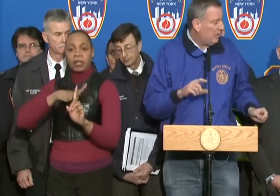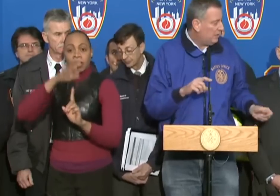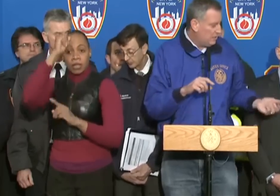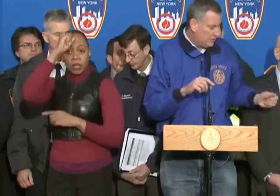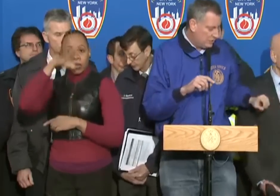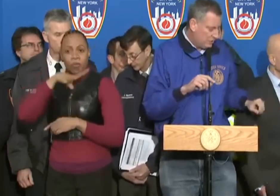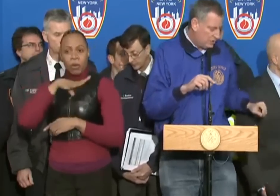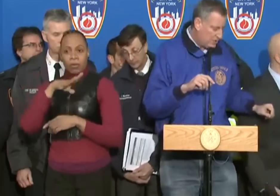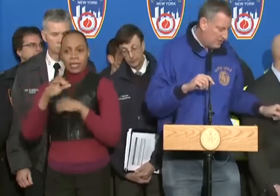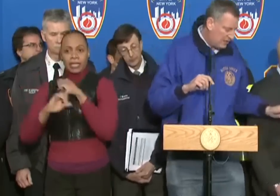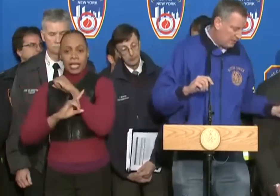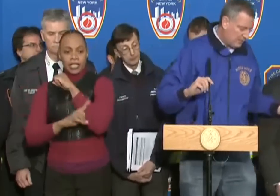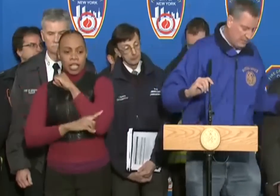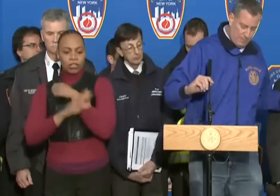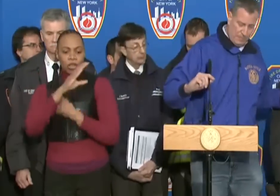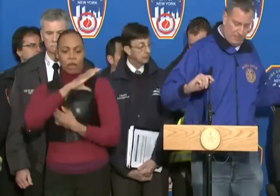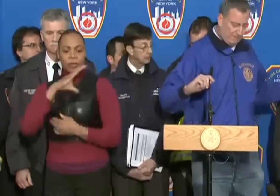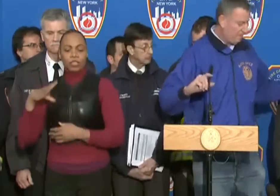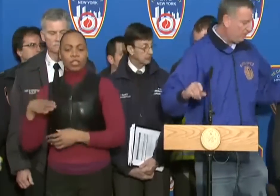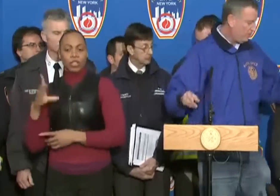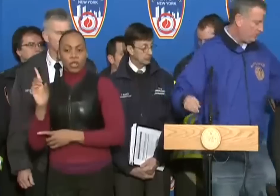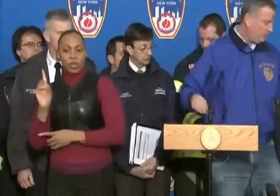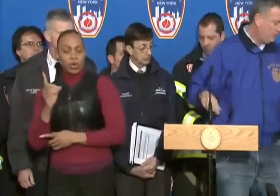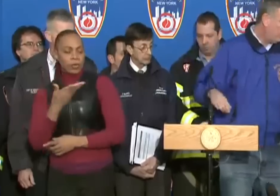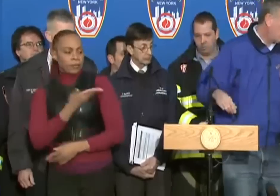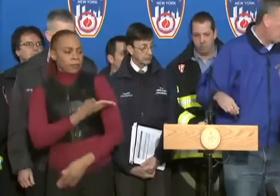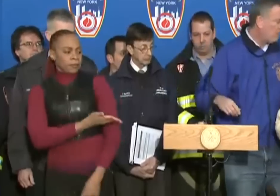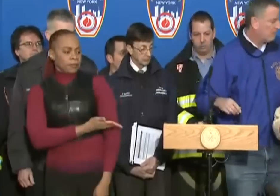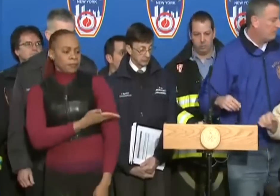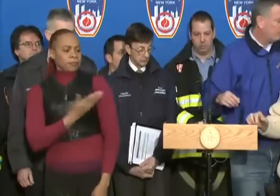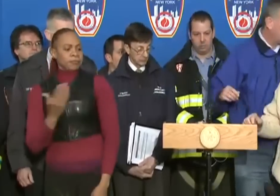sanitation. Let Commissioner Doherty speak to that.